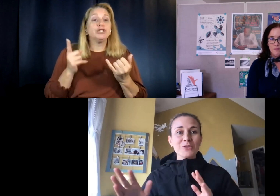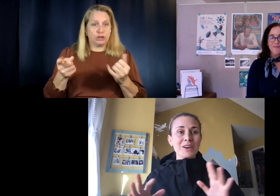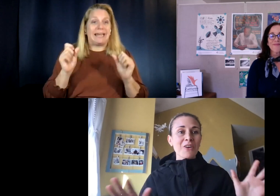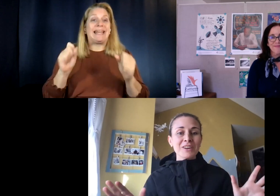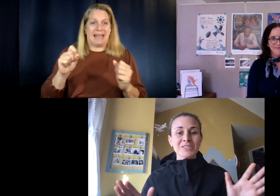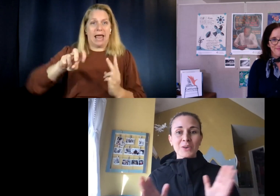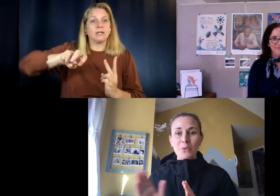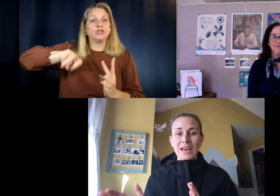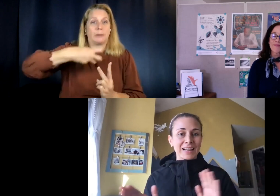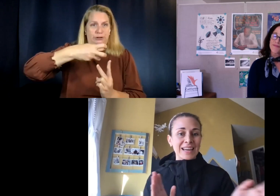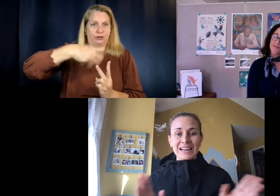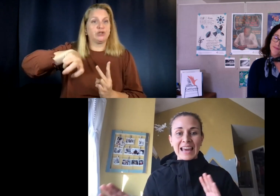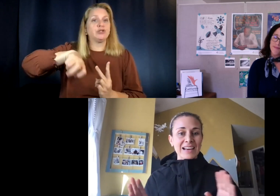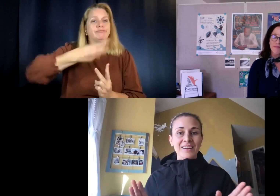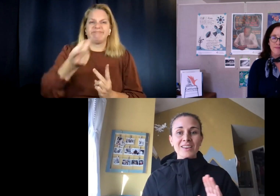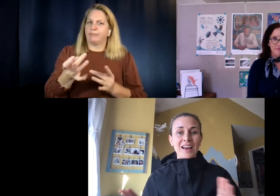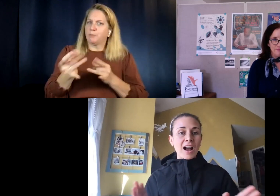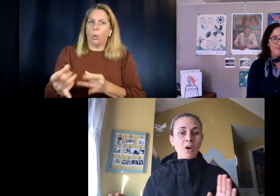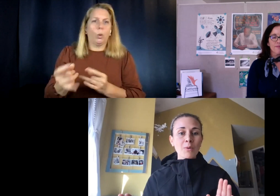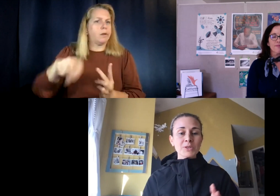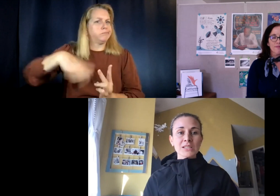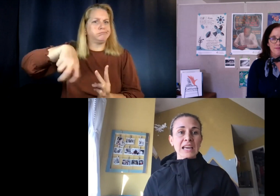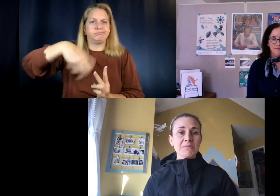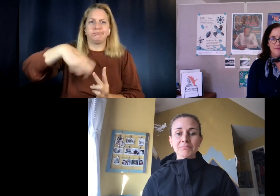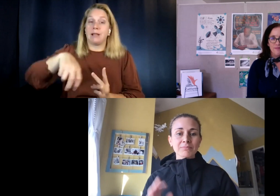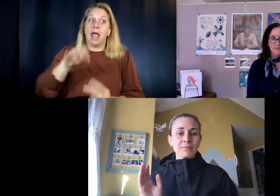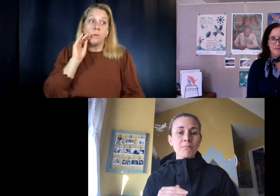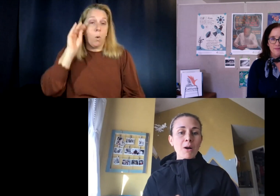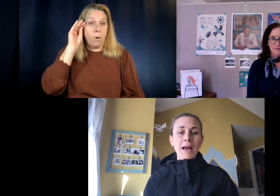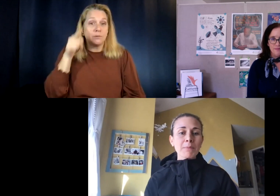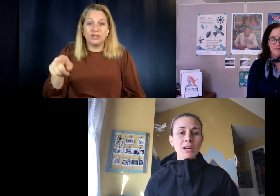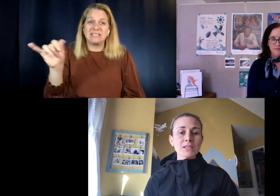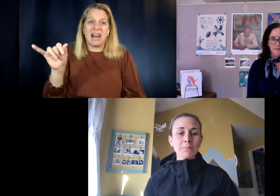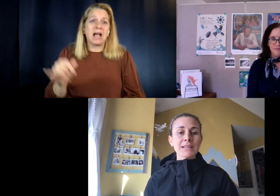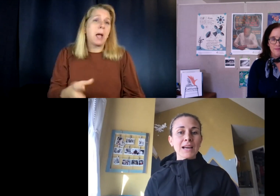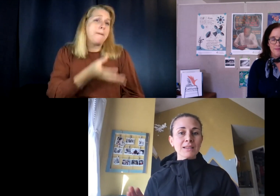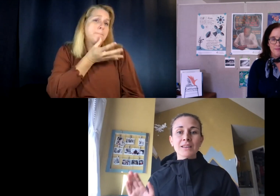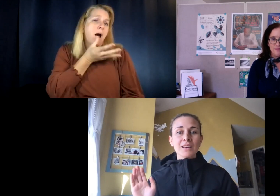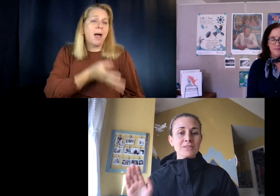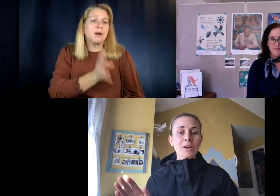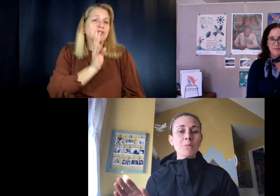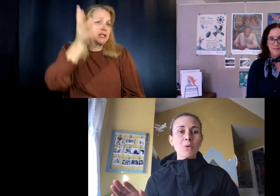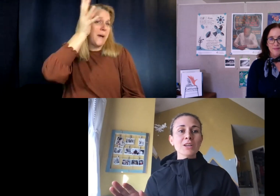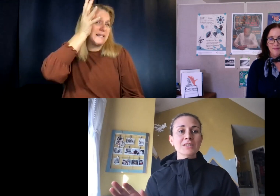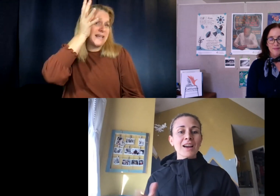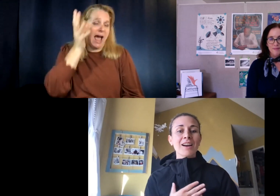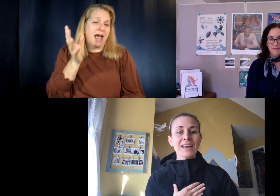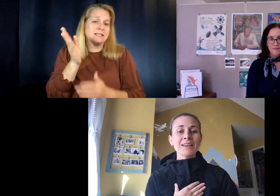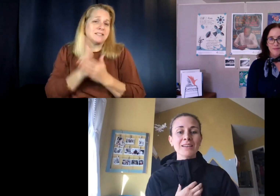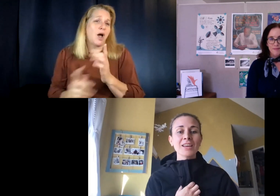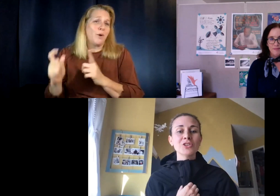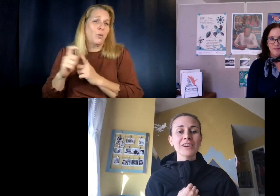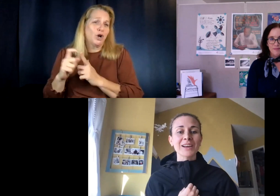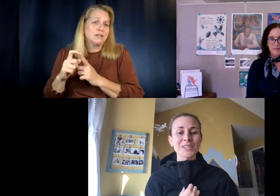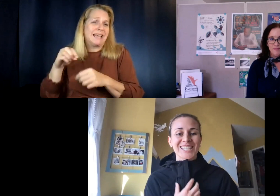one to another so quickly. Like at home, she's like, Mom, I'm gonna talk my dad some words